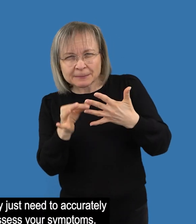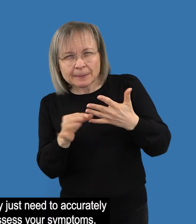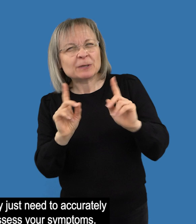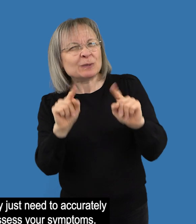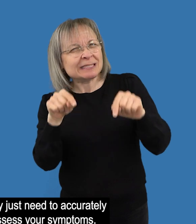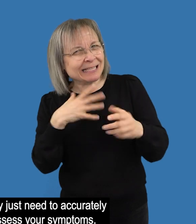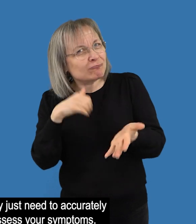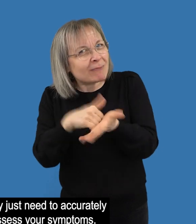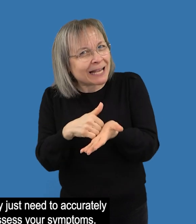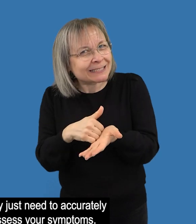symptoms.